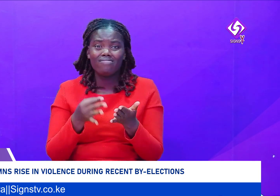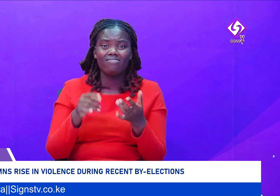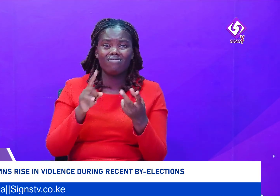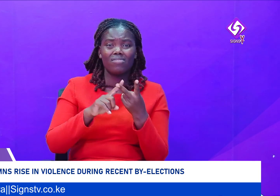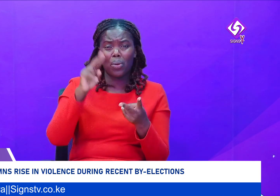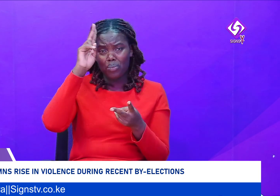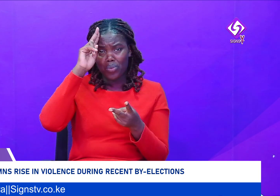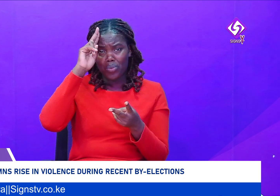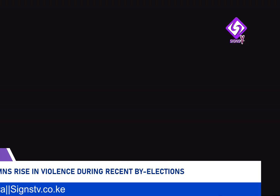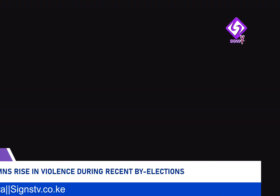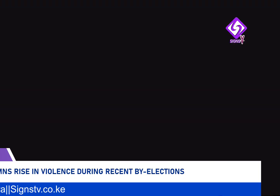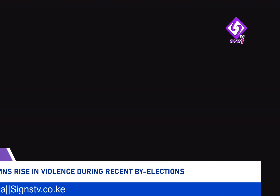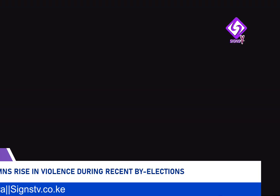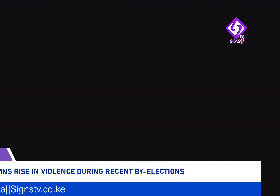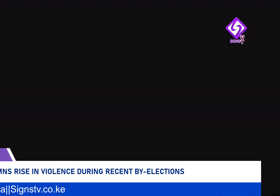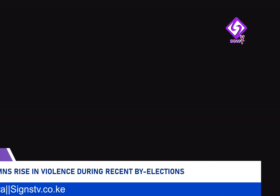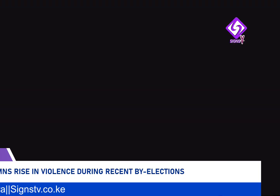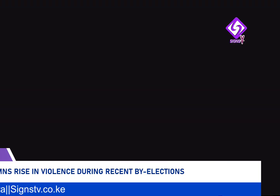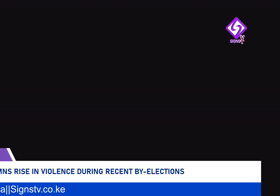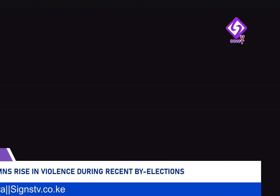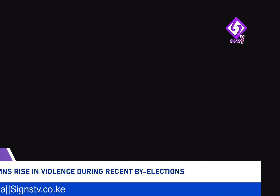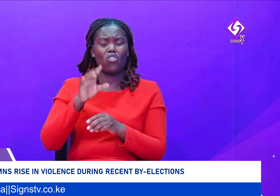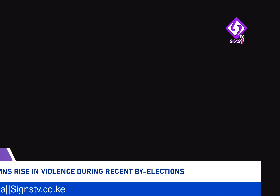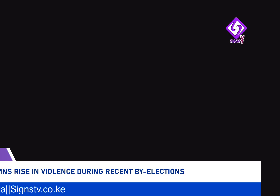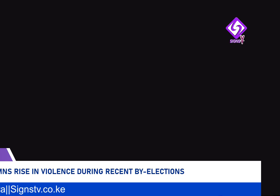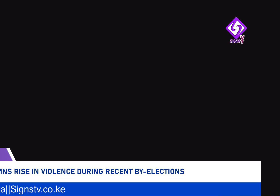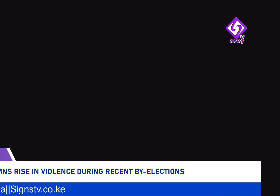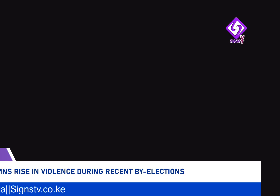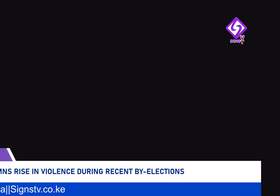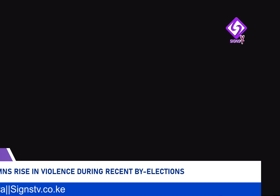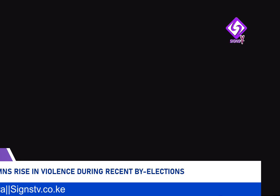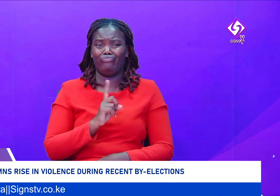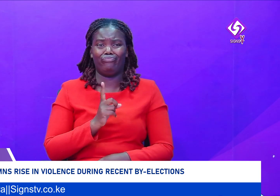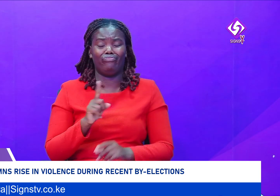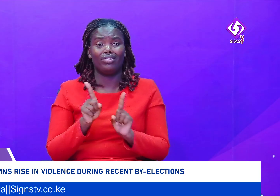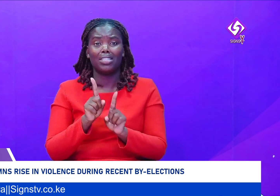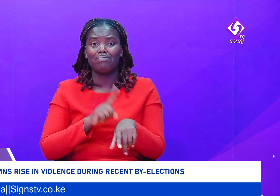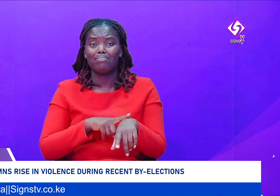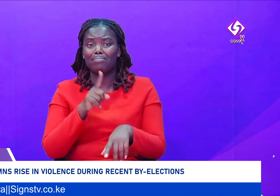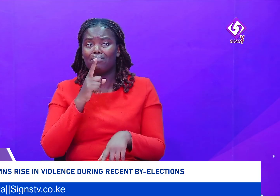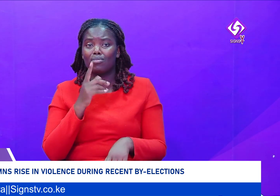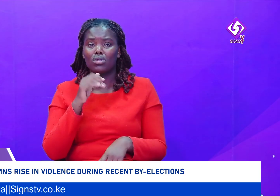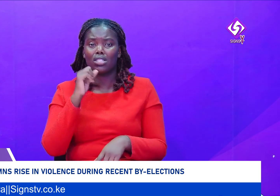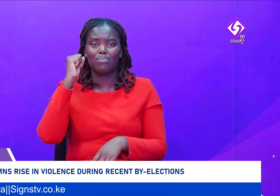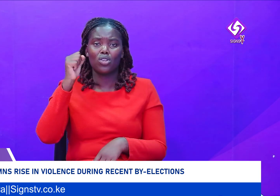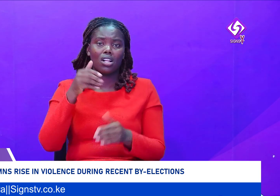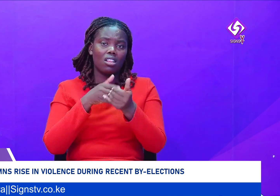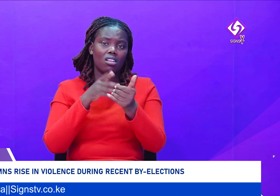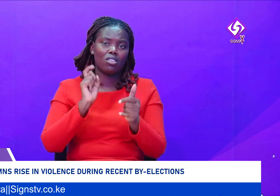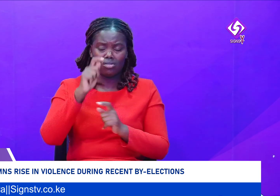misuse of funds, and police involvement. He urged political leaders to respect citizens' freedoms,